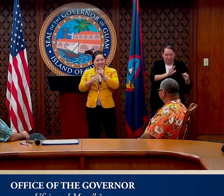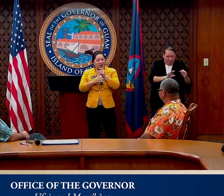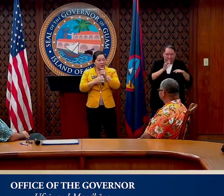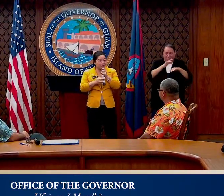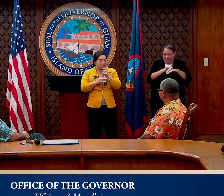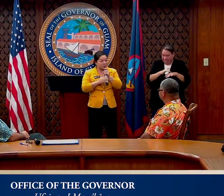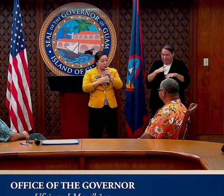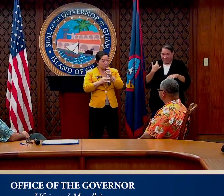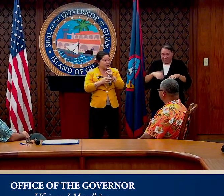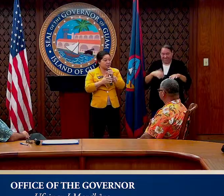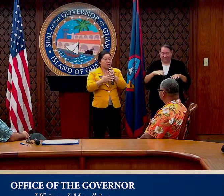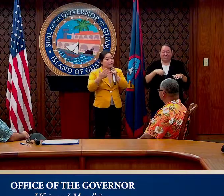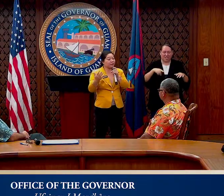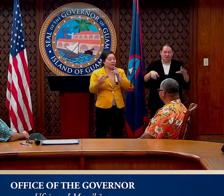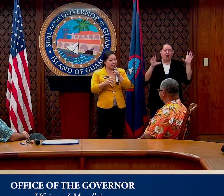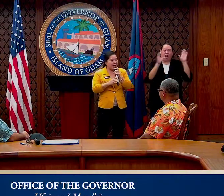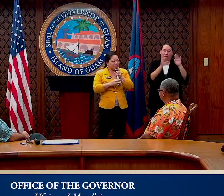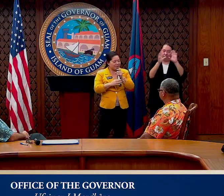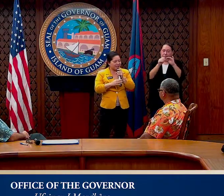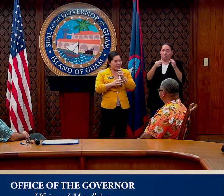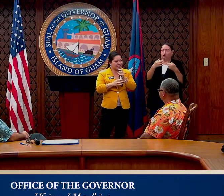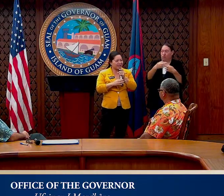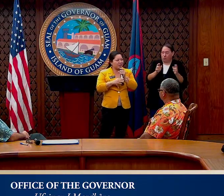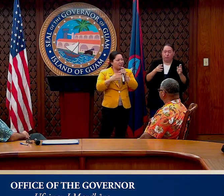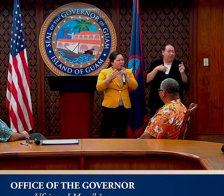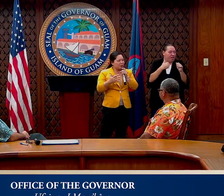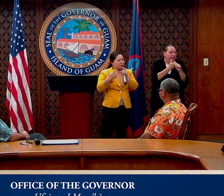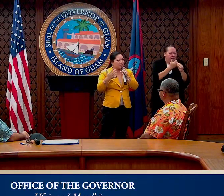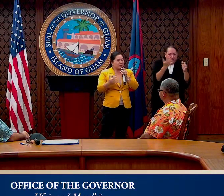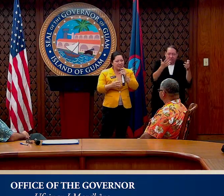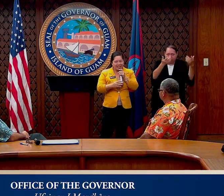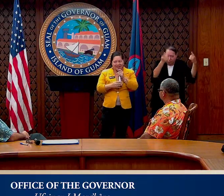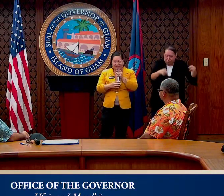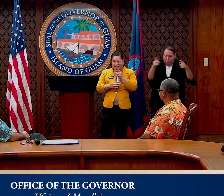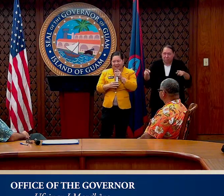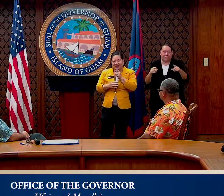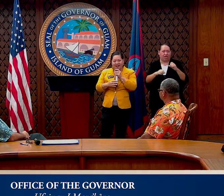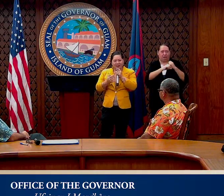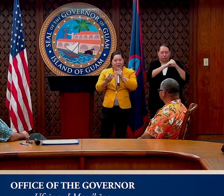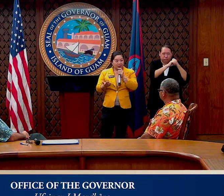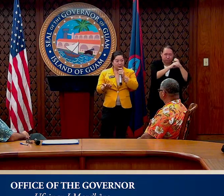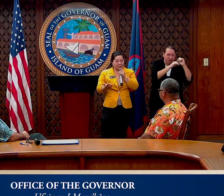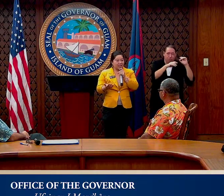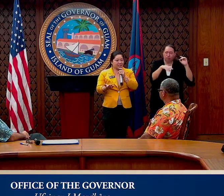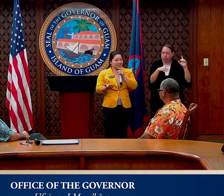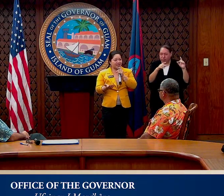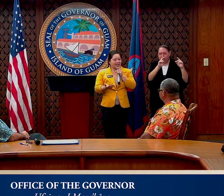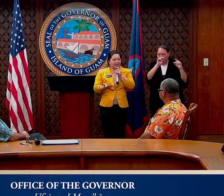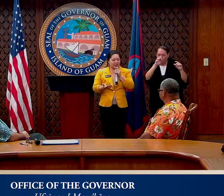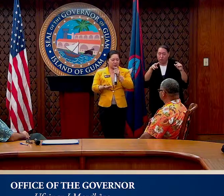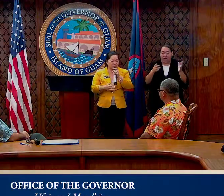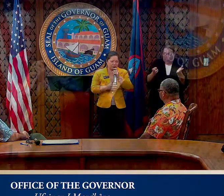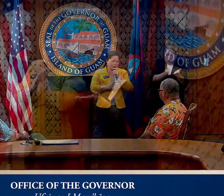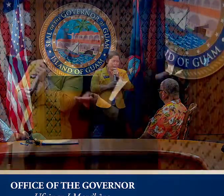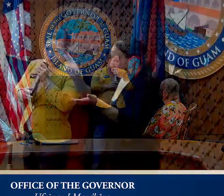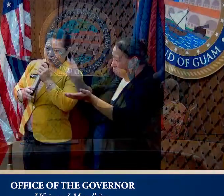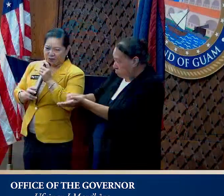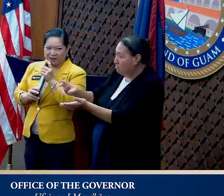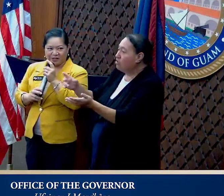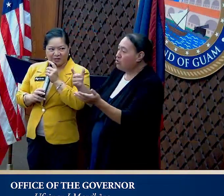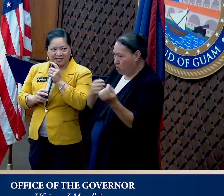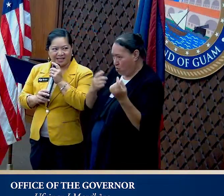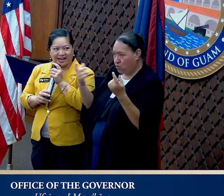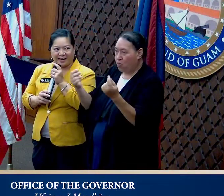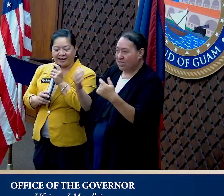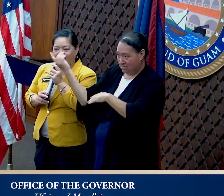this is the conference room. This is where everything happens, news, media, and proclamation signings is what we